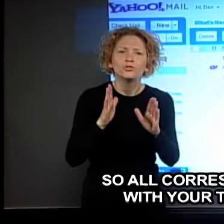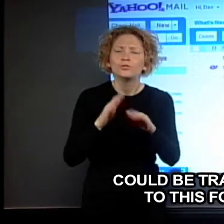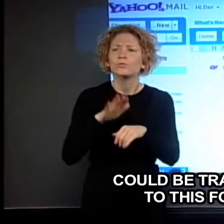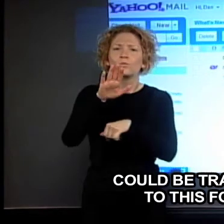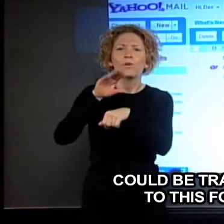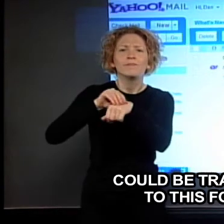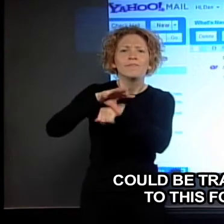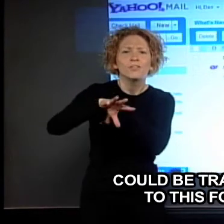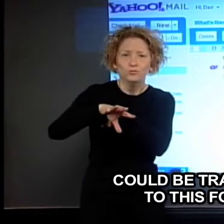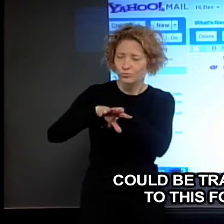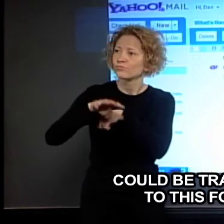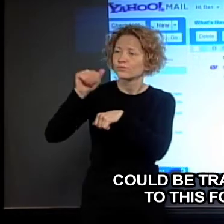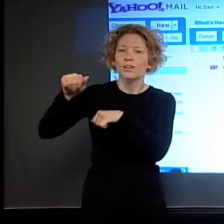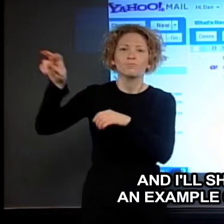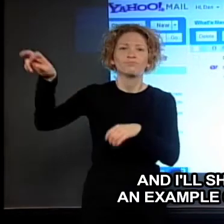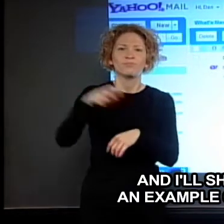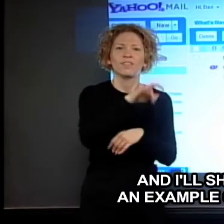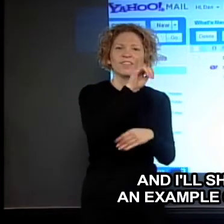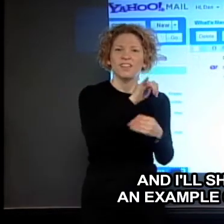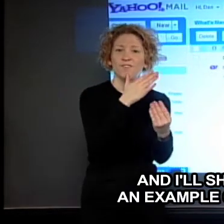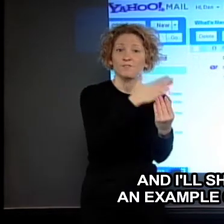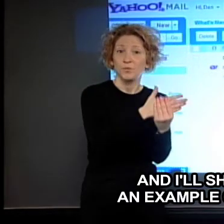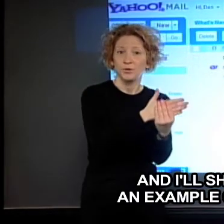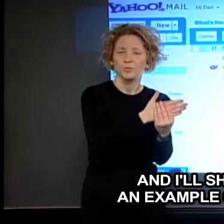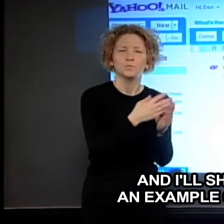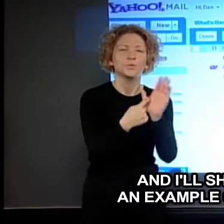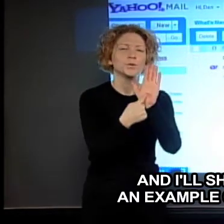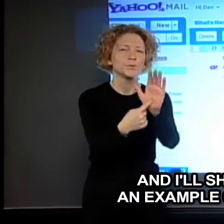could be transferred to this folder. And I'll show you an example of where.